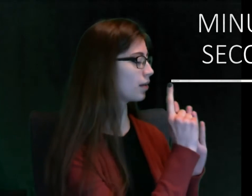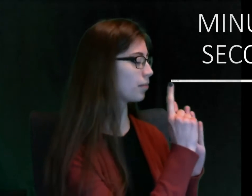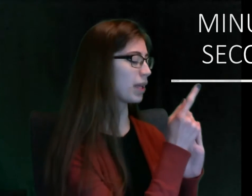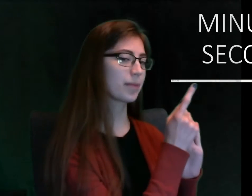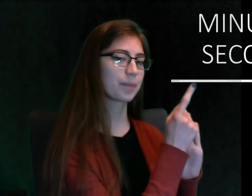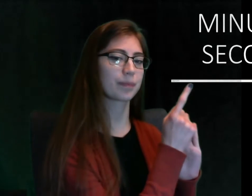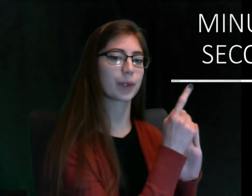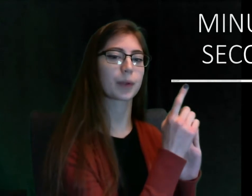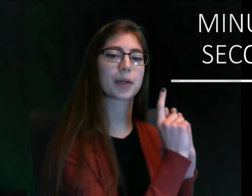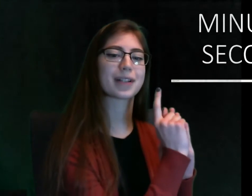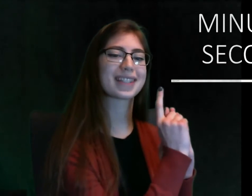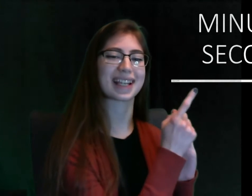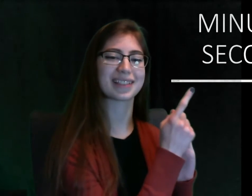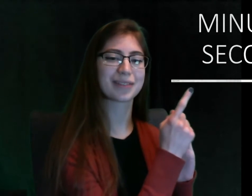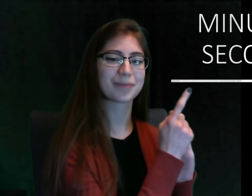Minute or second.